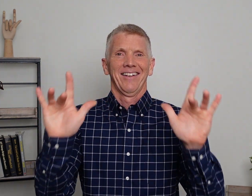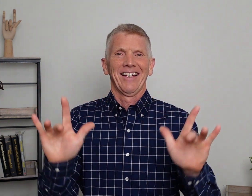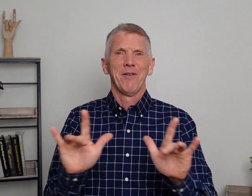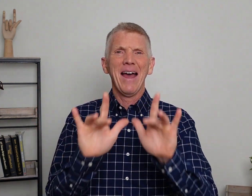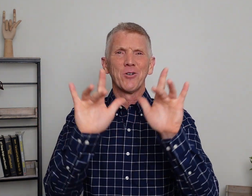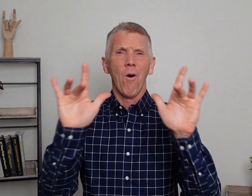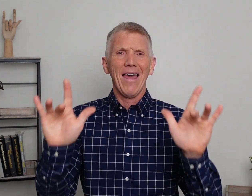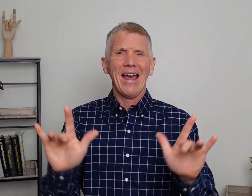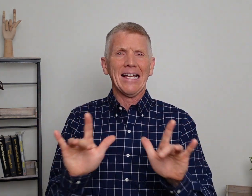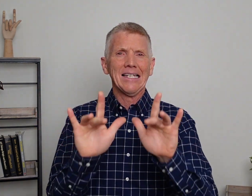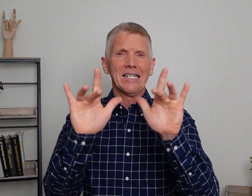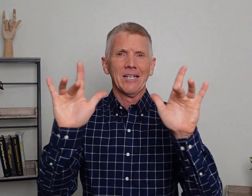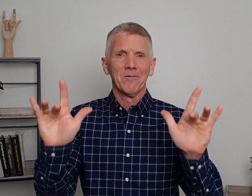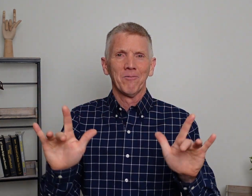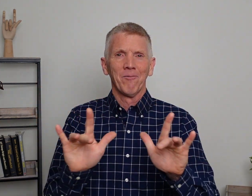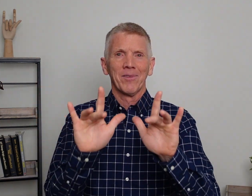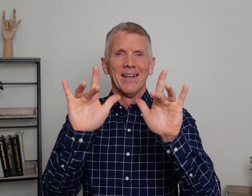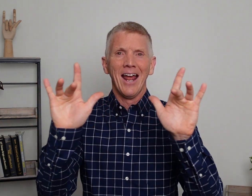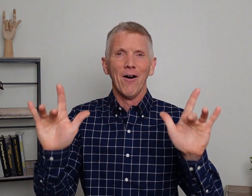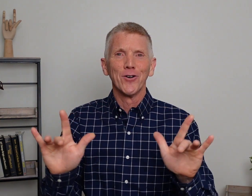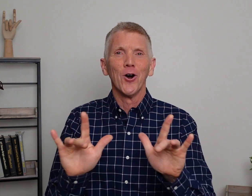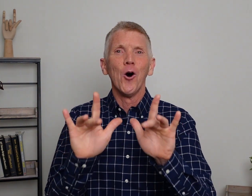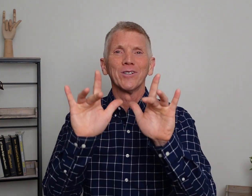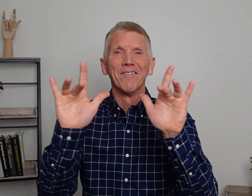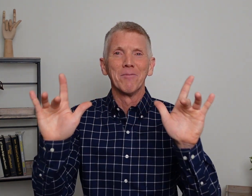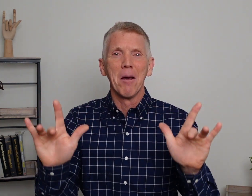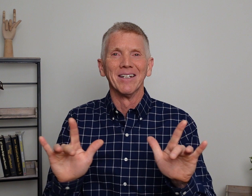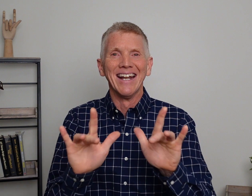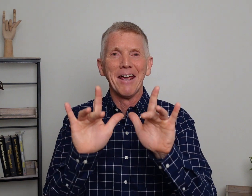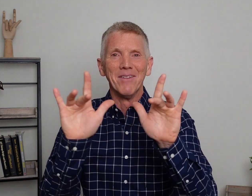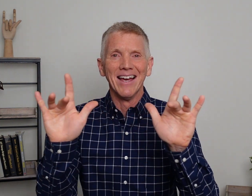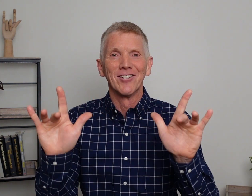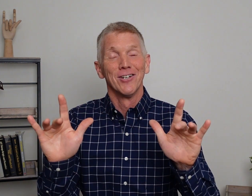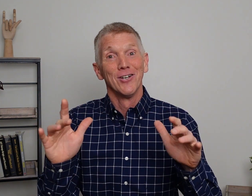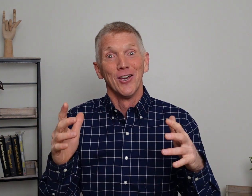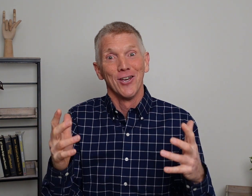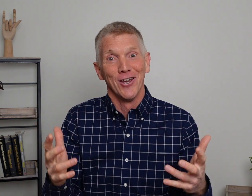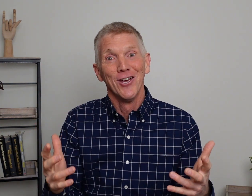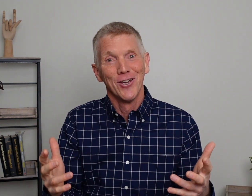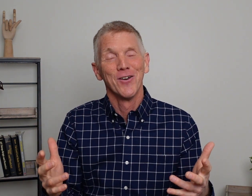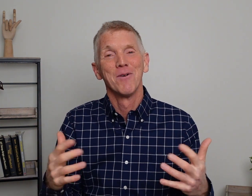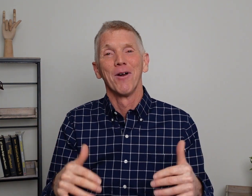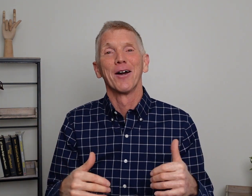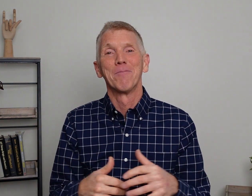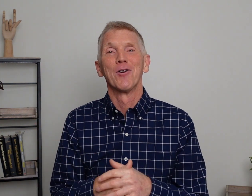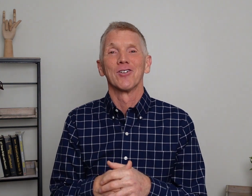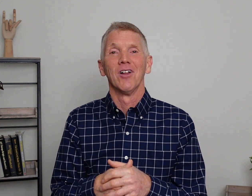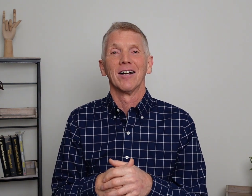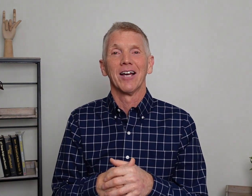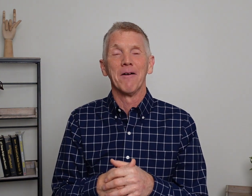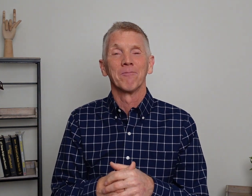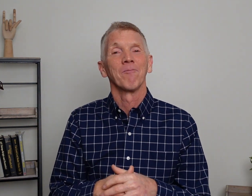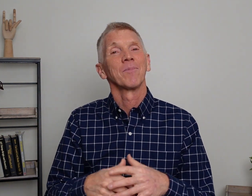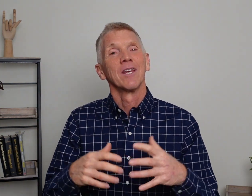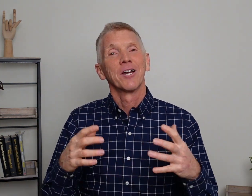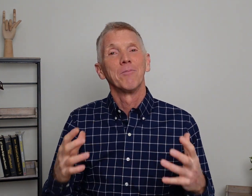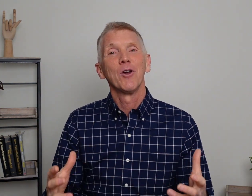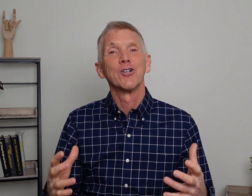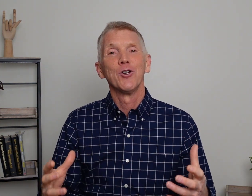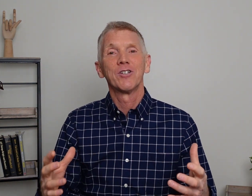Can you imagine why that is? If you're old enough to be able to name this, you've been around computers a long time. Computers used to